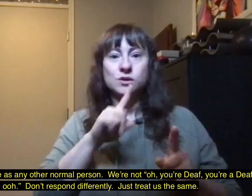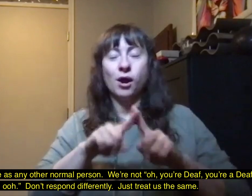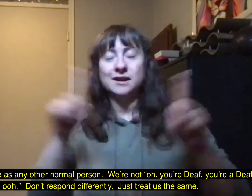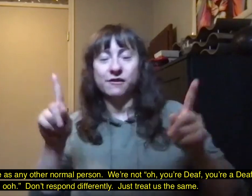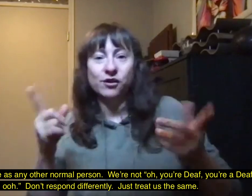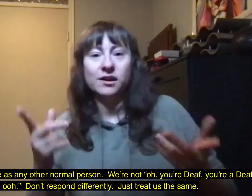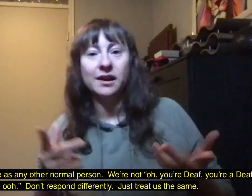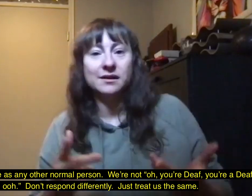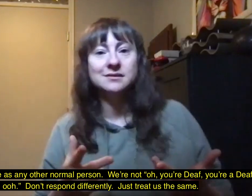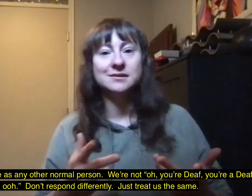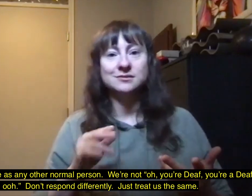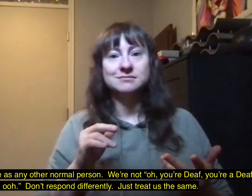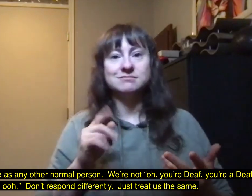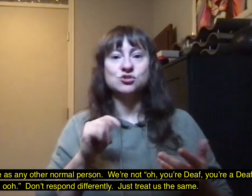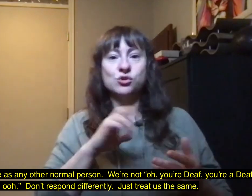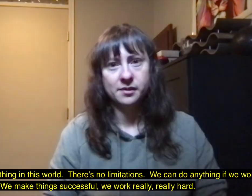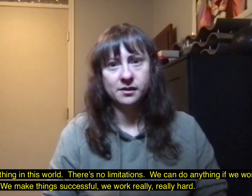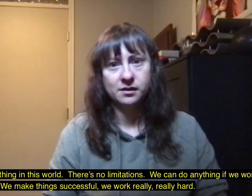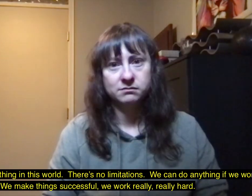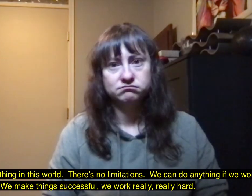respond differently. Just treat us the same.